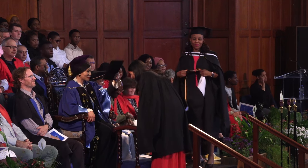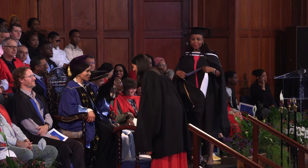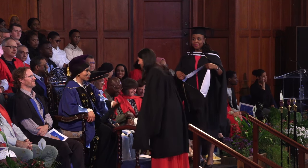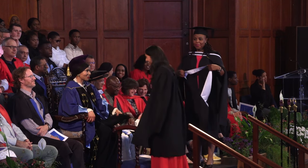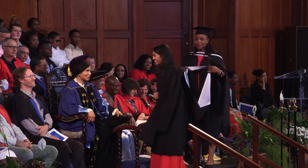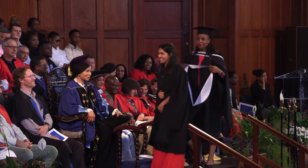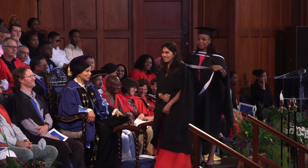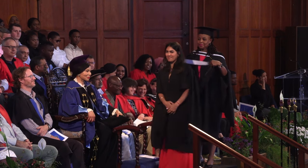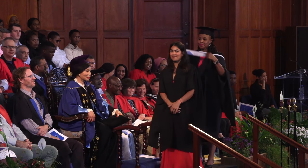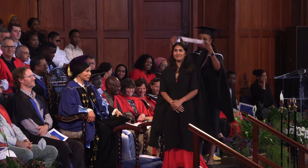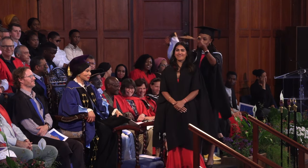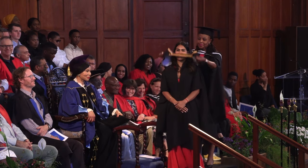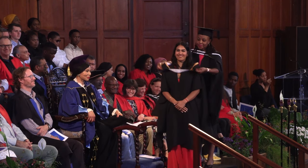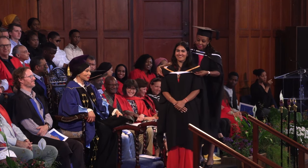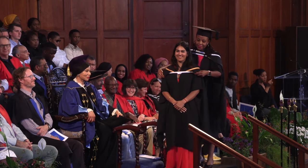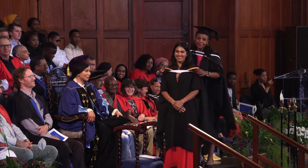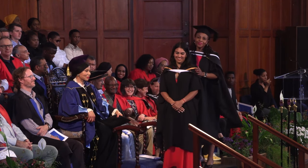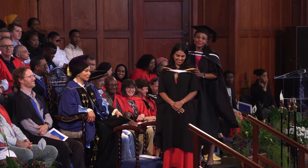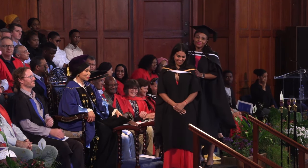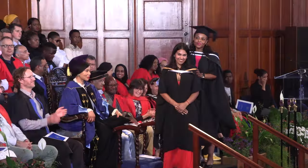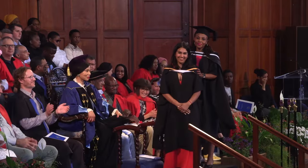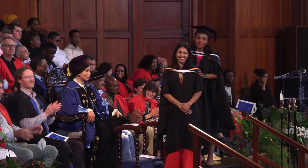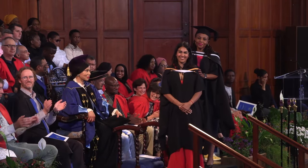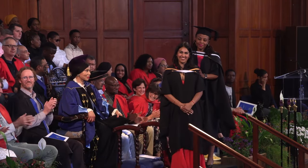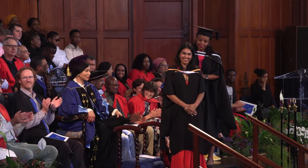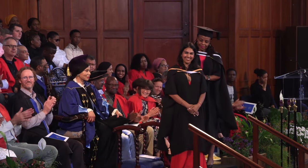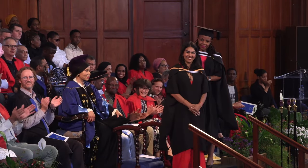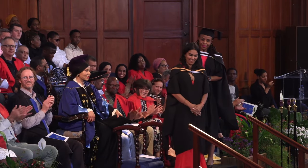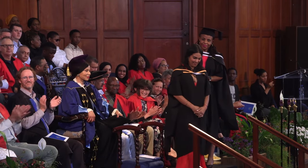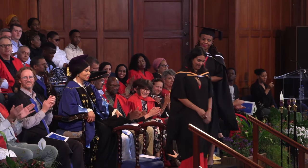For the degree of Bachelor of Laws, Yumna Edris.